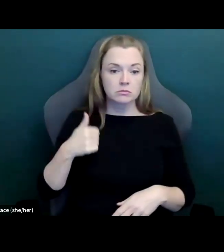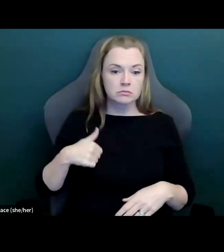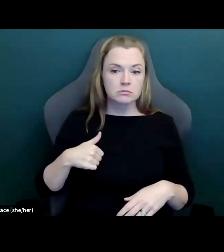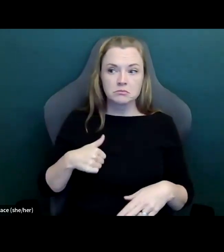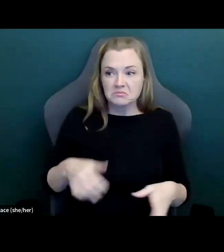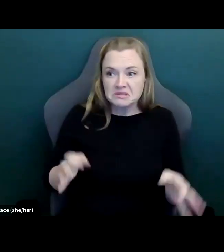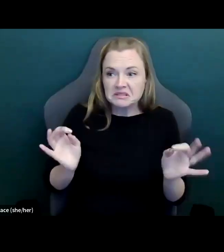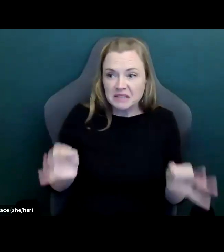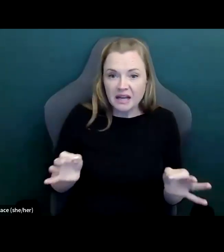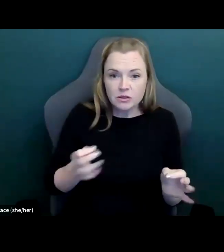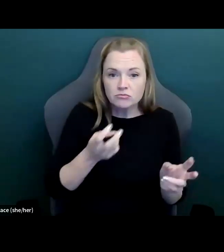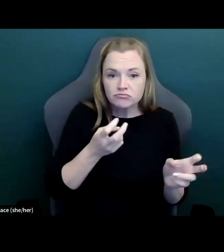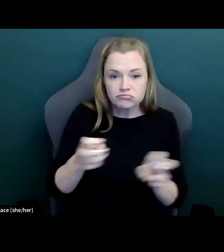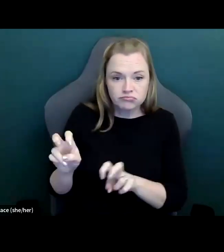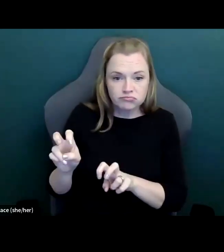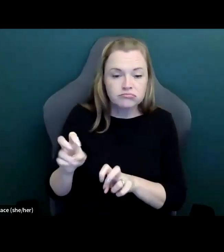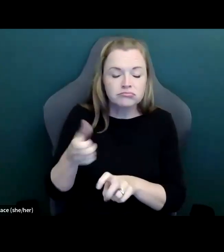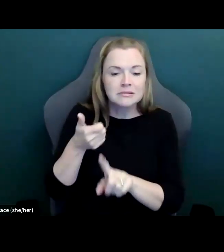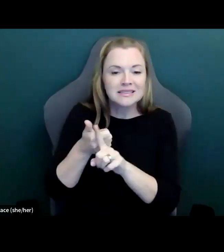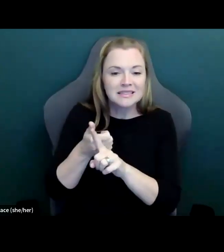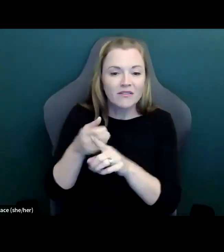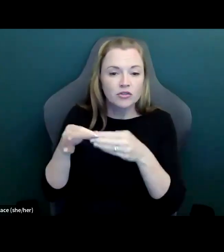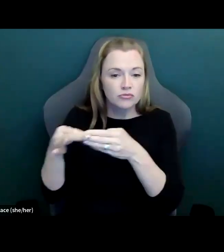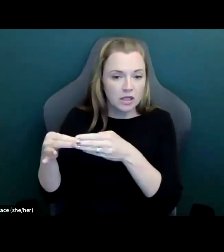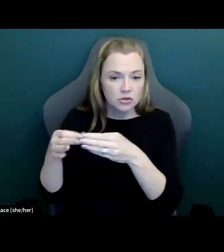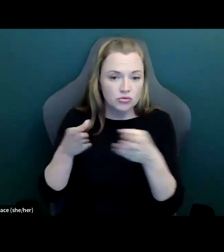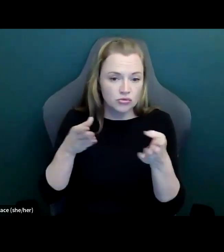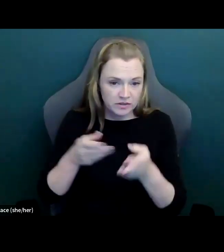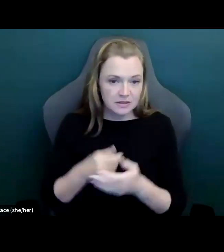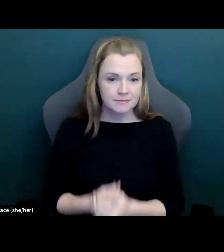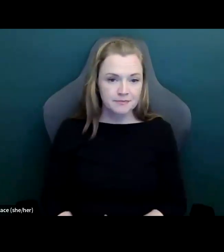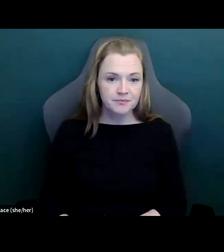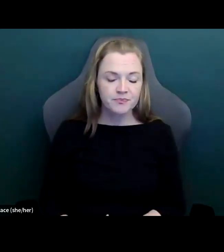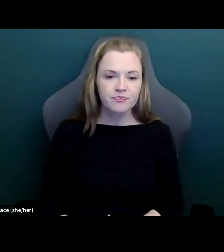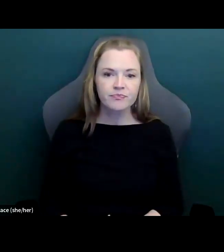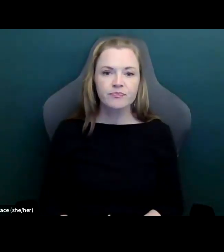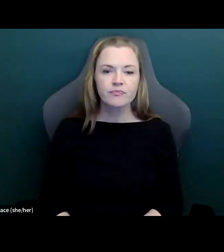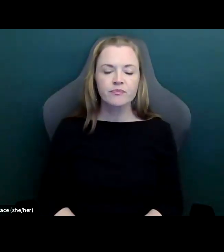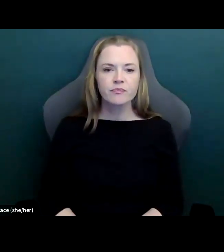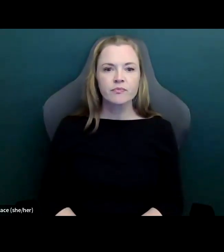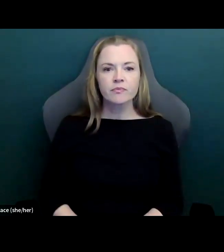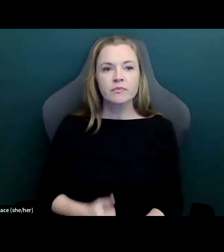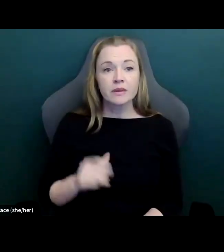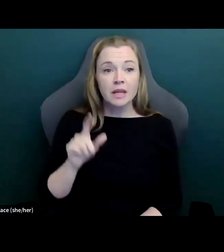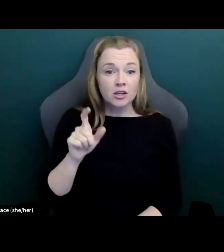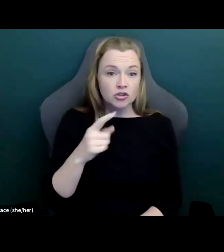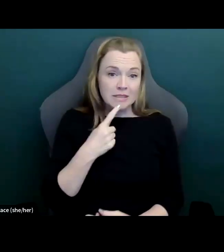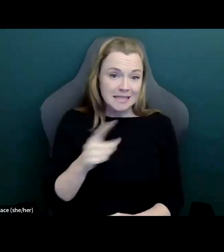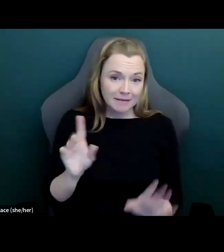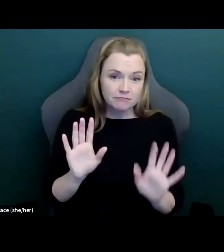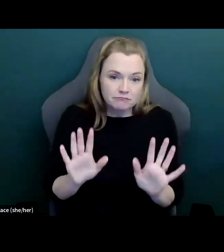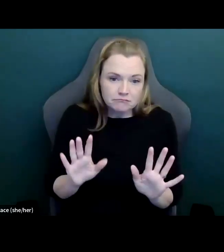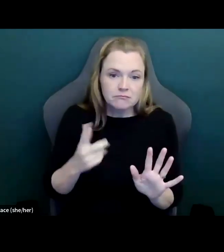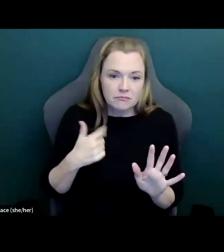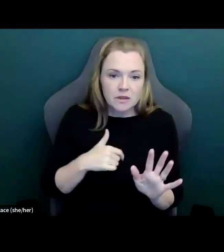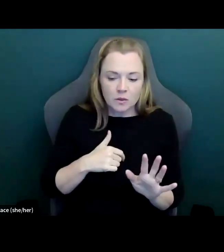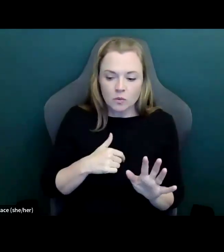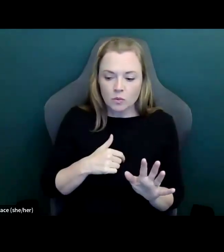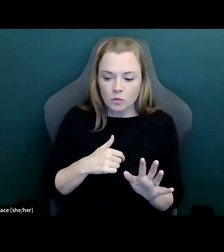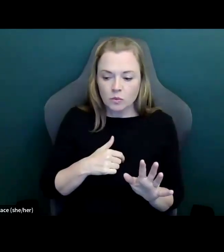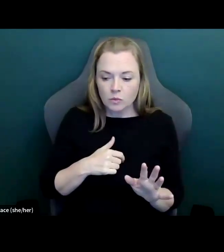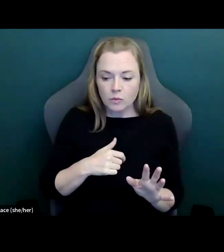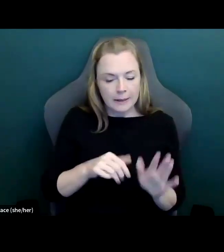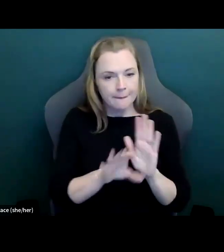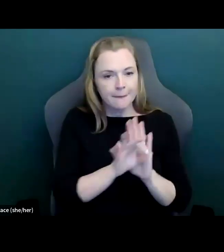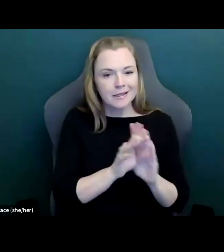times to switch to self-directed services. So I should say that, again, we chose a traditional agency